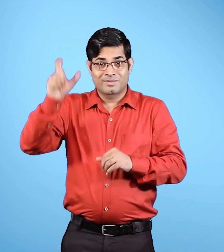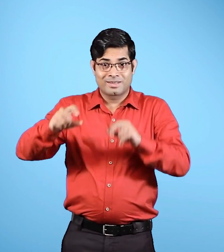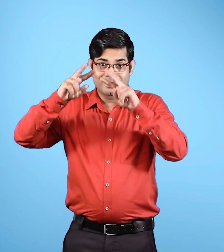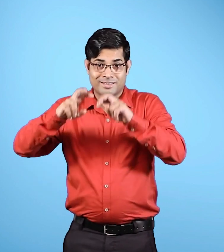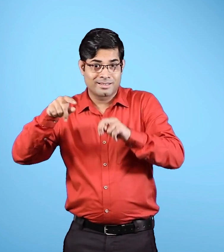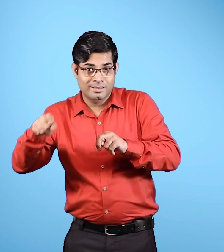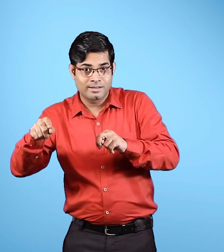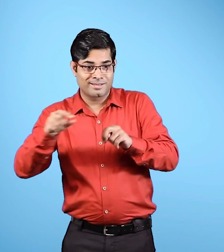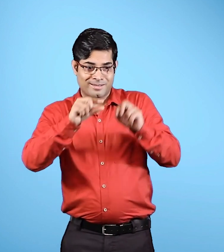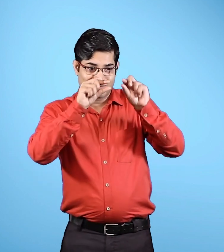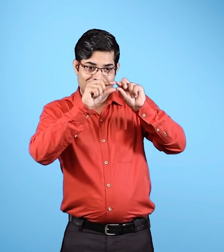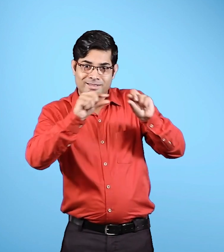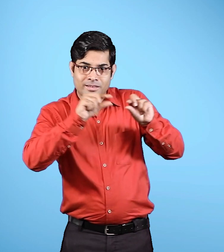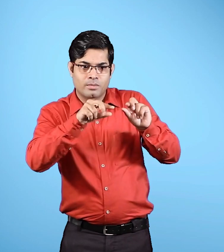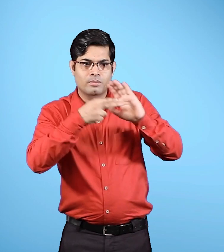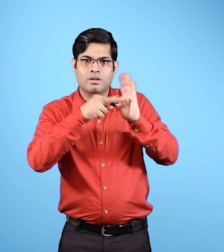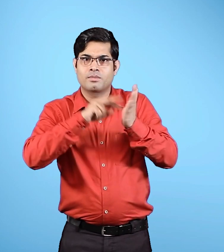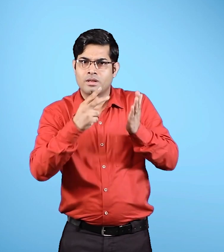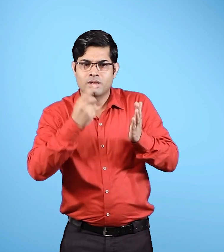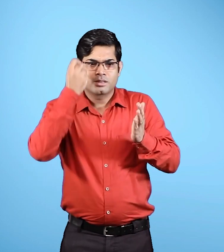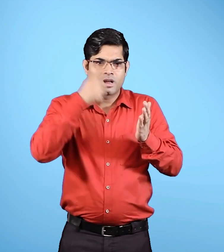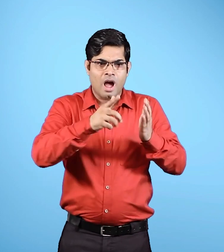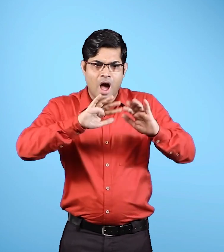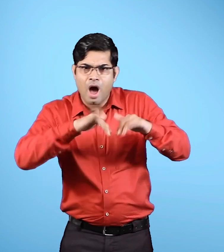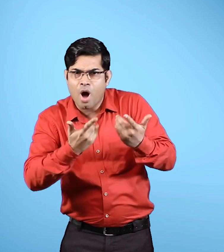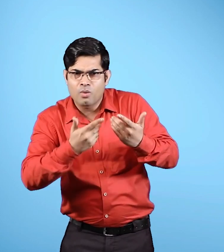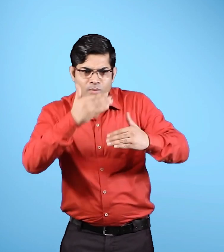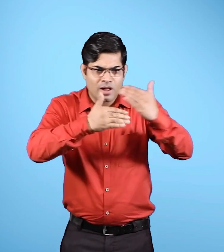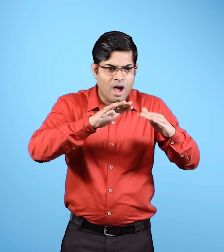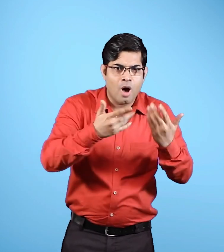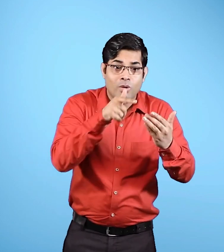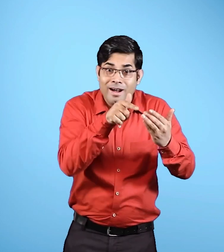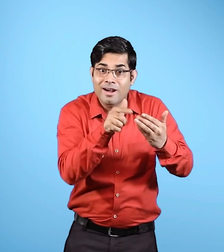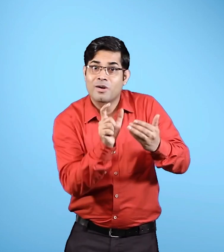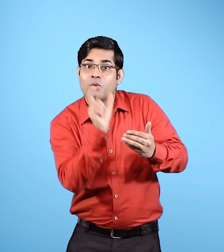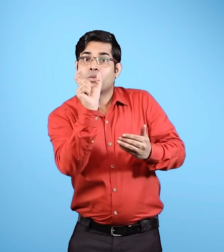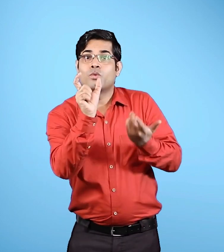This can be done through a process known as decipherment.